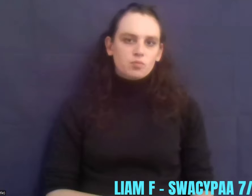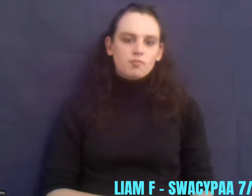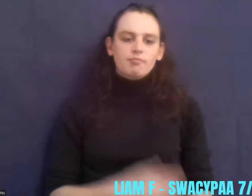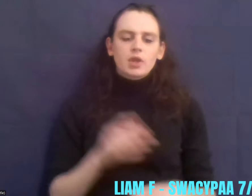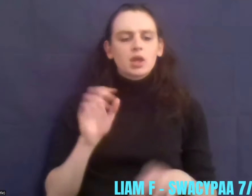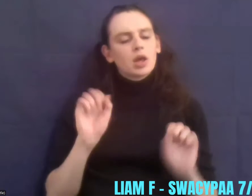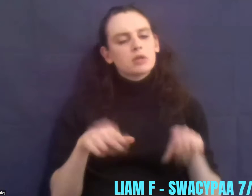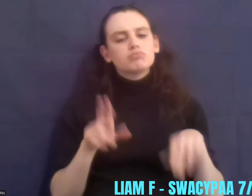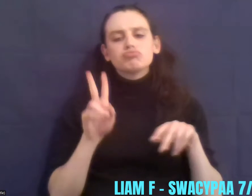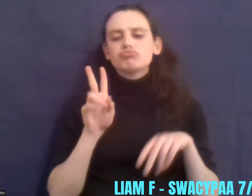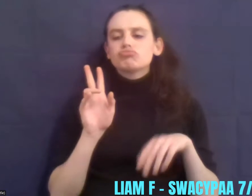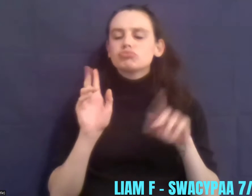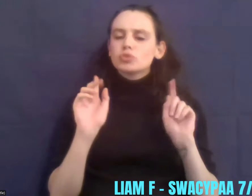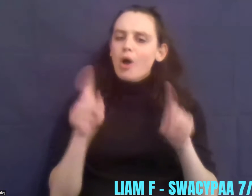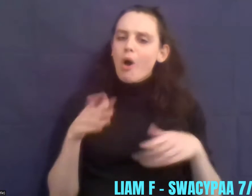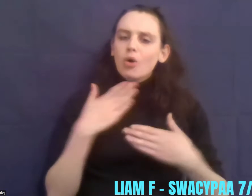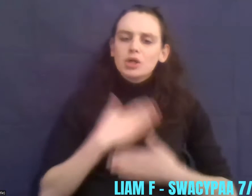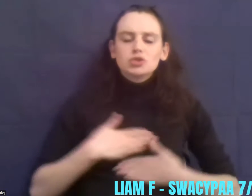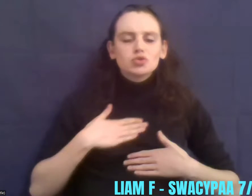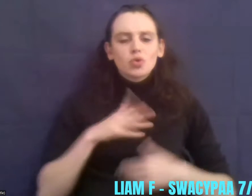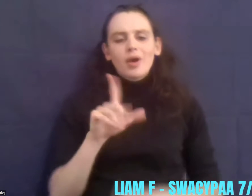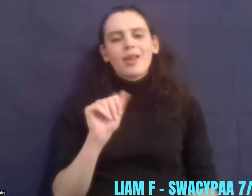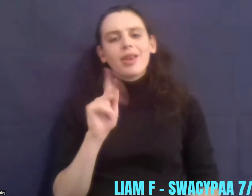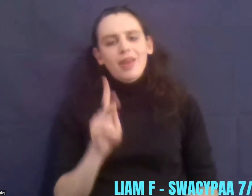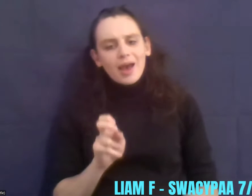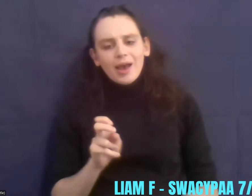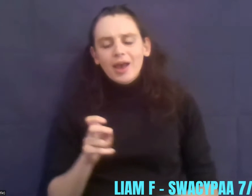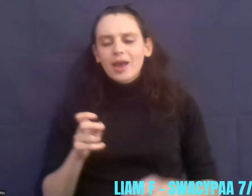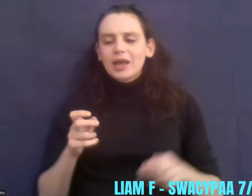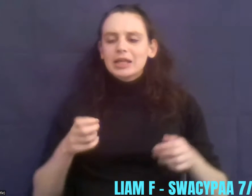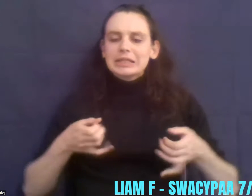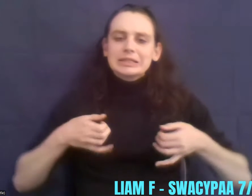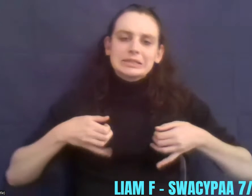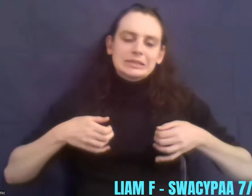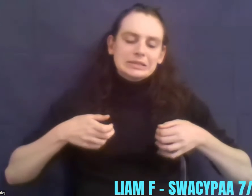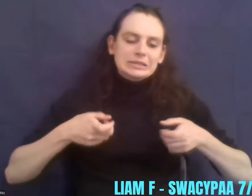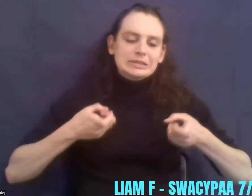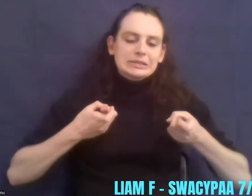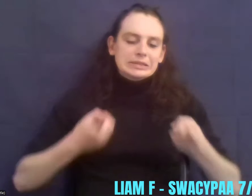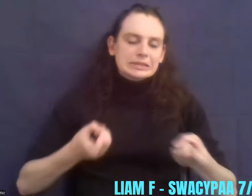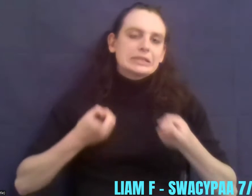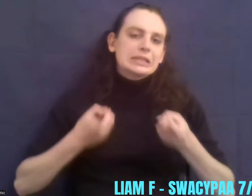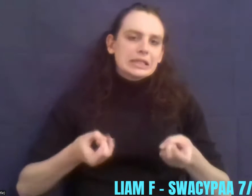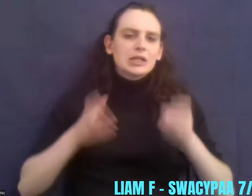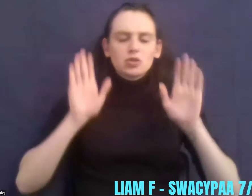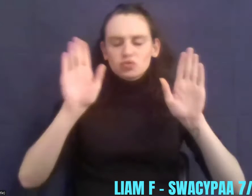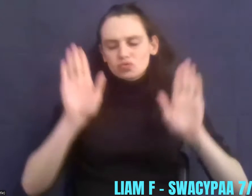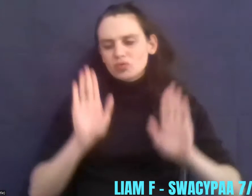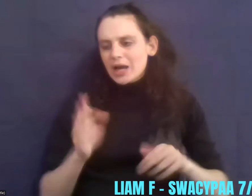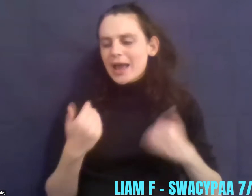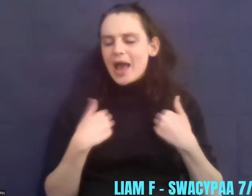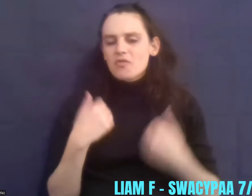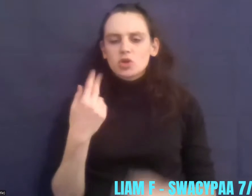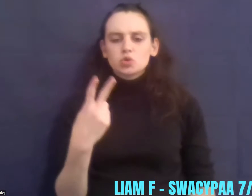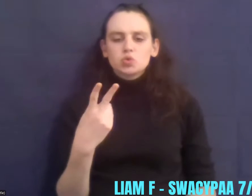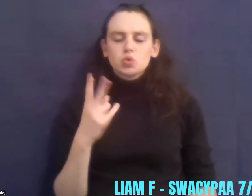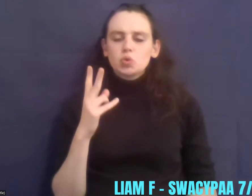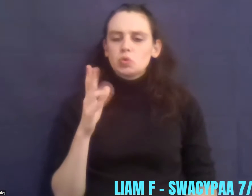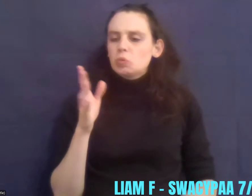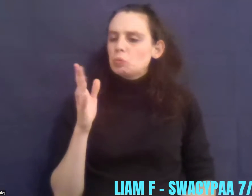lake, world-class skiing, that kind of stuff. Um, have two loving parents who've been together,